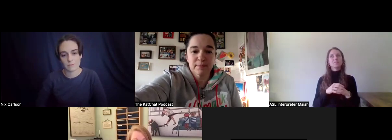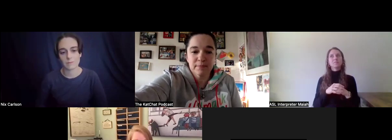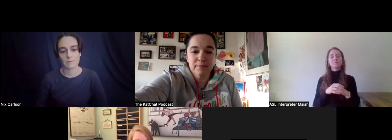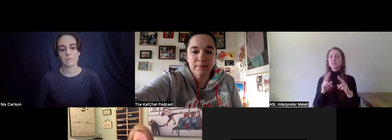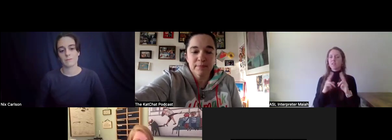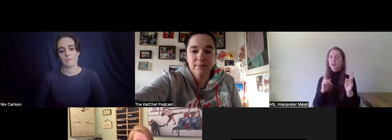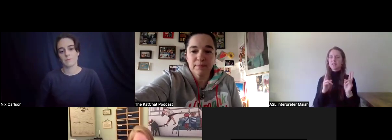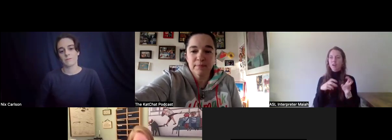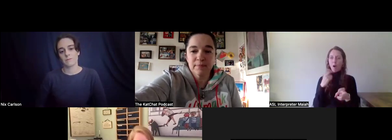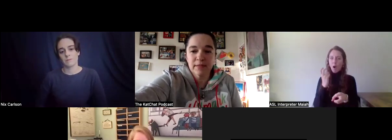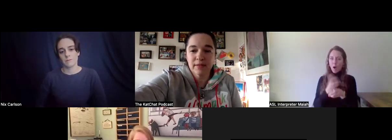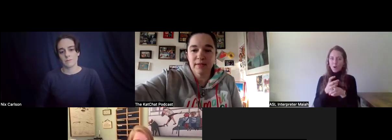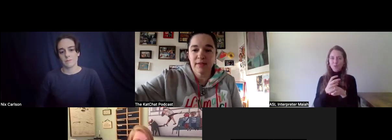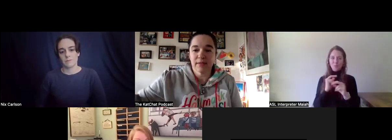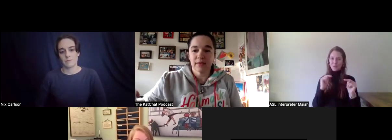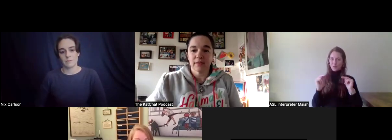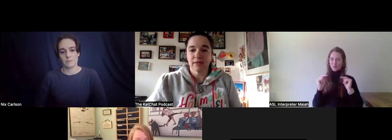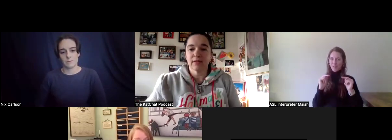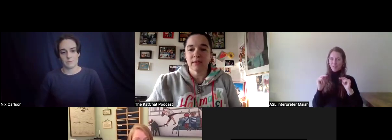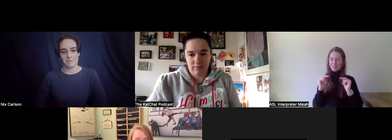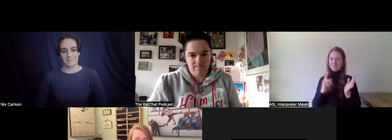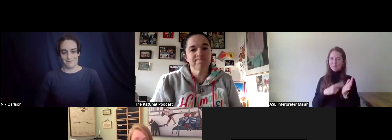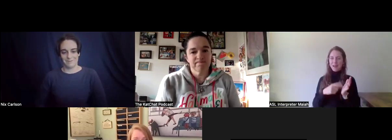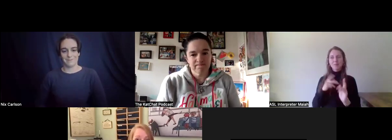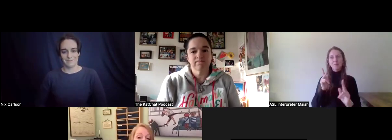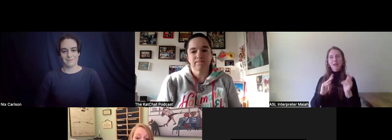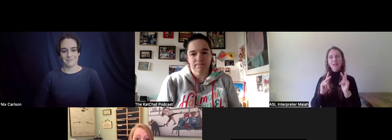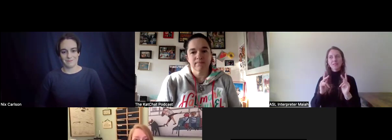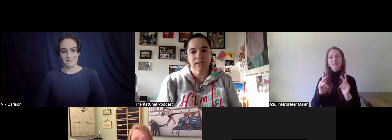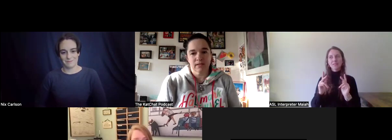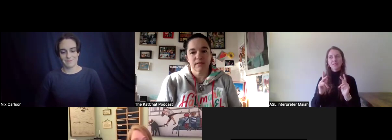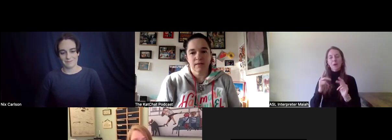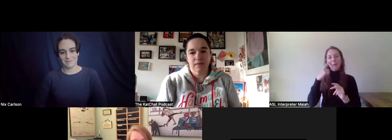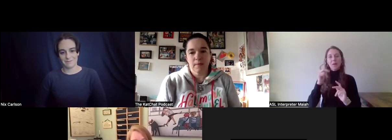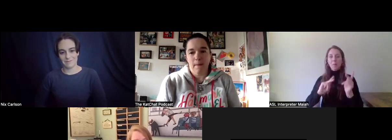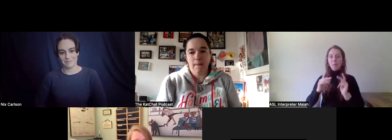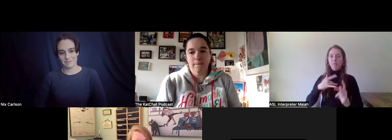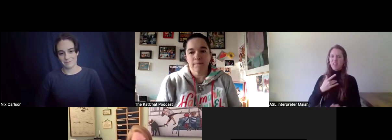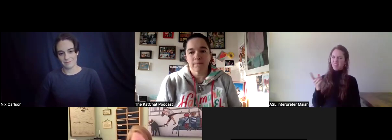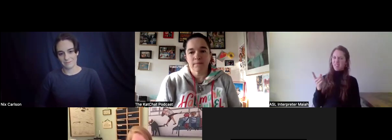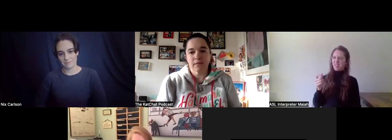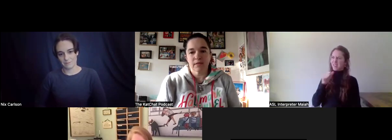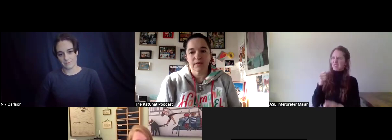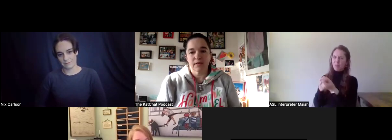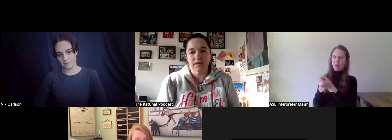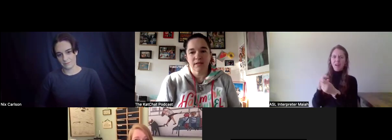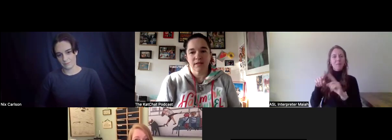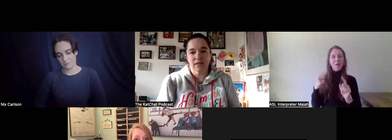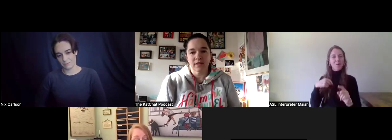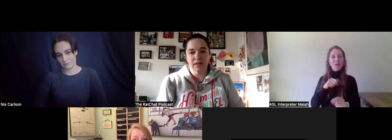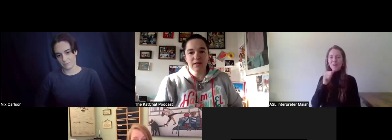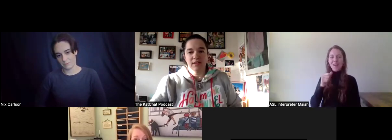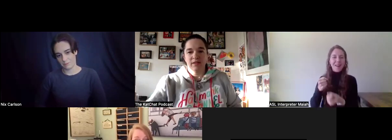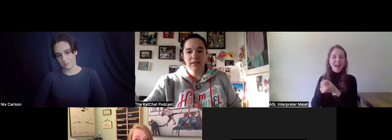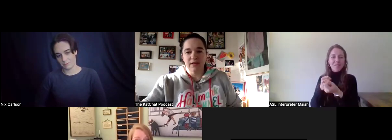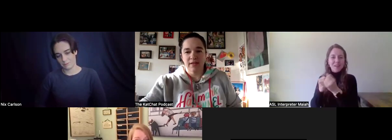be Switzerland sometimes because people feel like you're not taking a stand. Well, we're not an activist brand, we're not an advocacy brand,